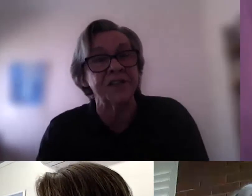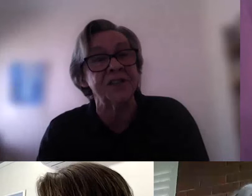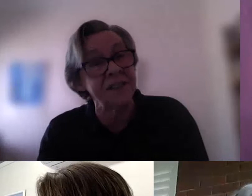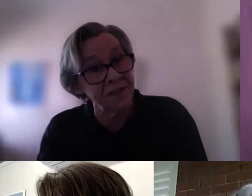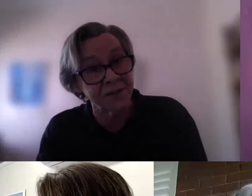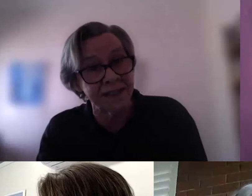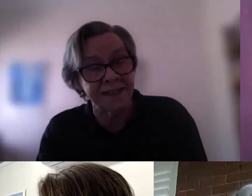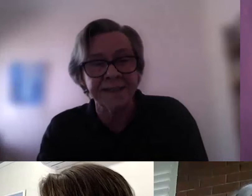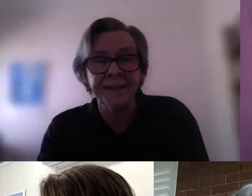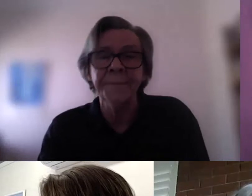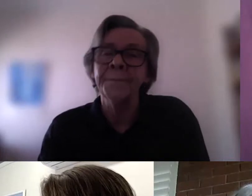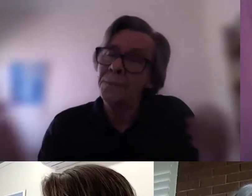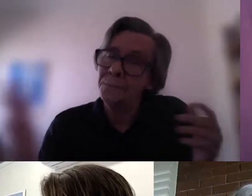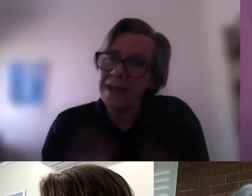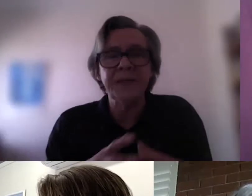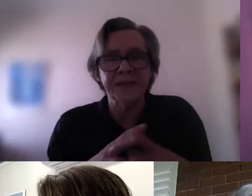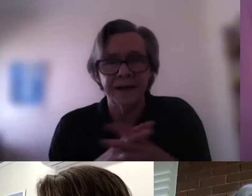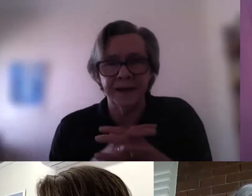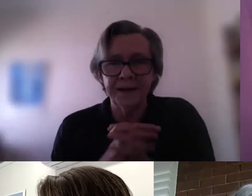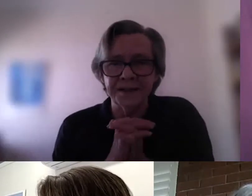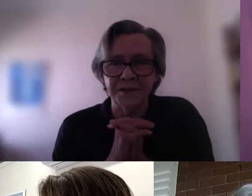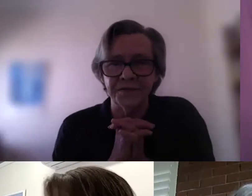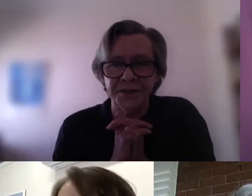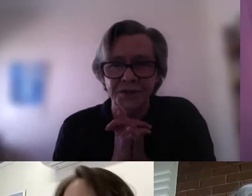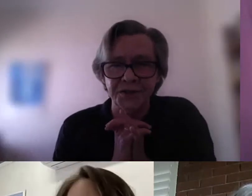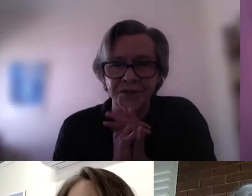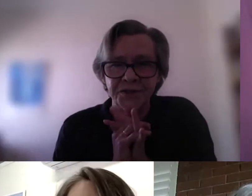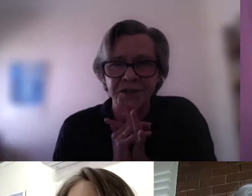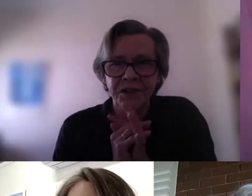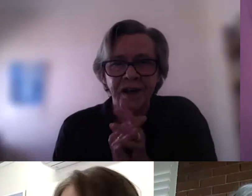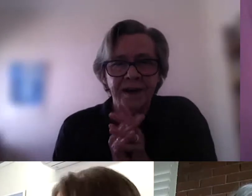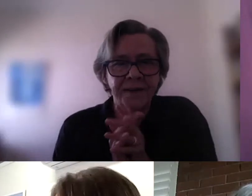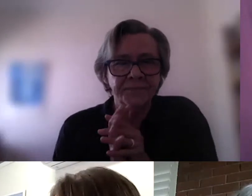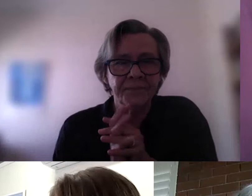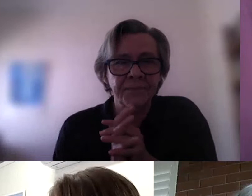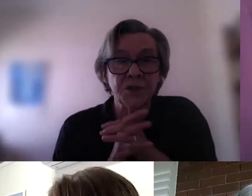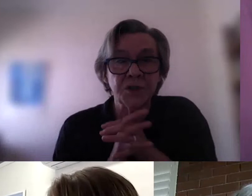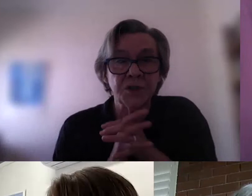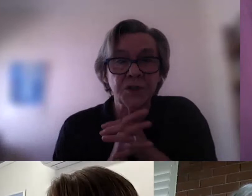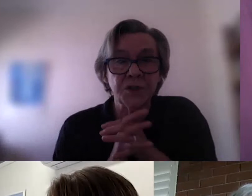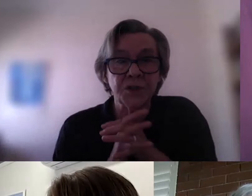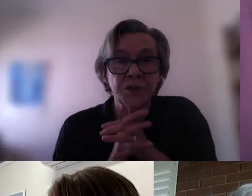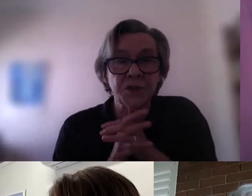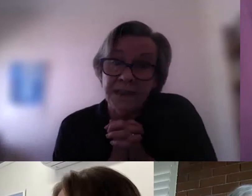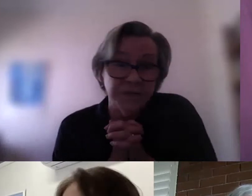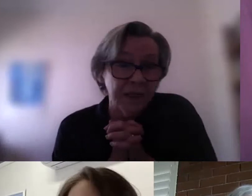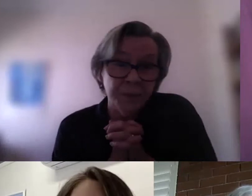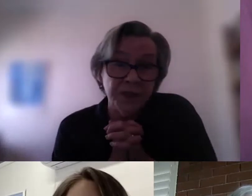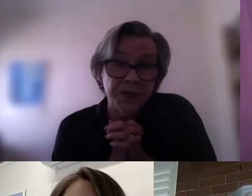communication difficulties. Baby sign is often introduced to typically developing